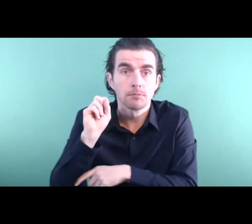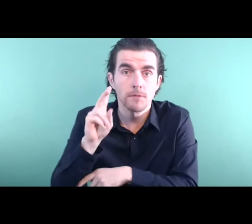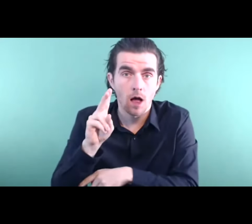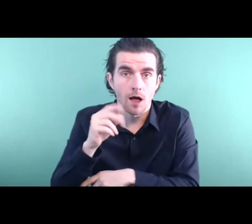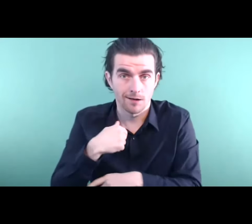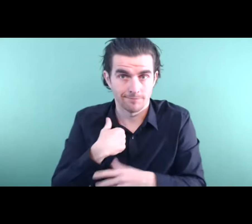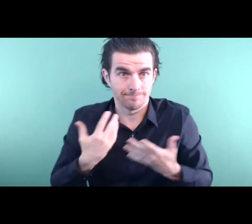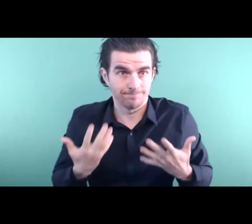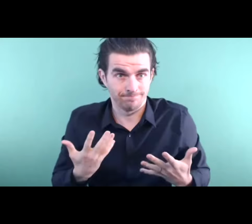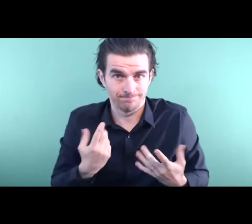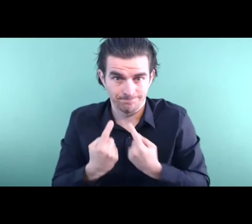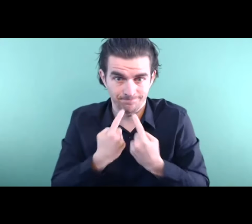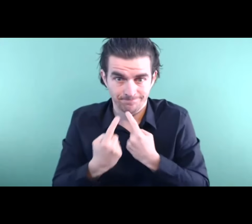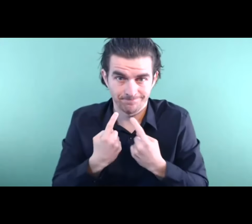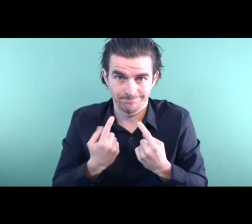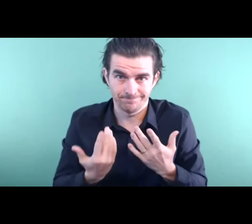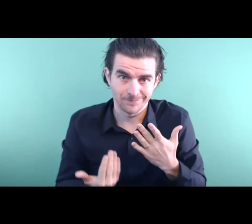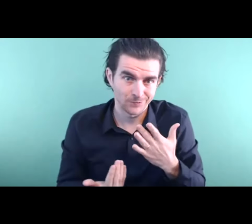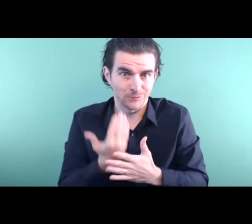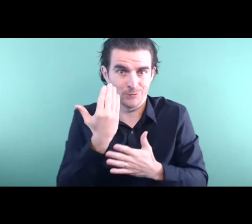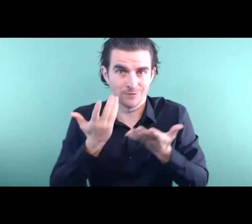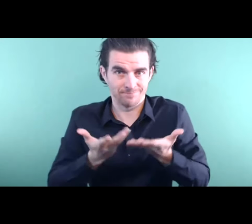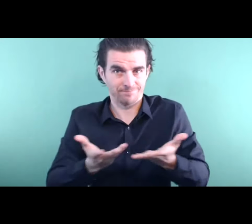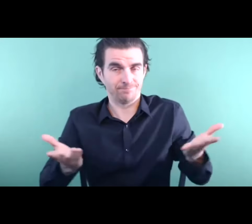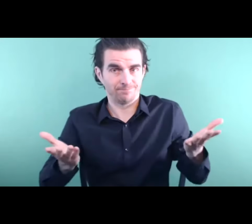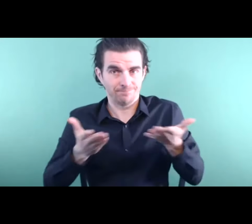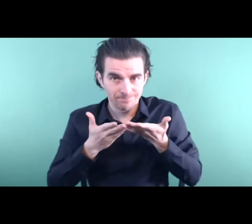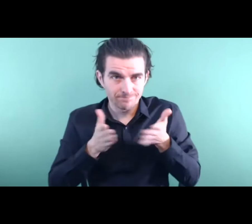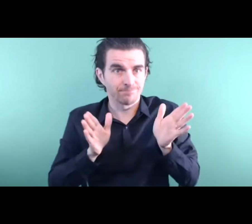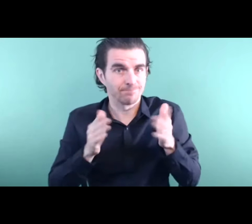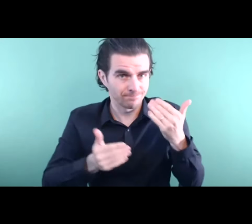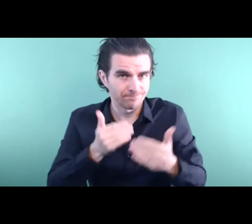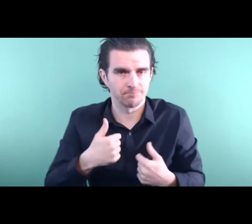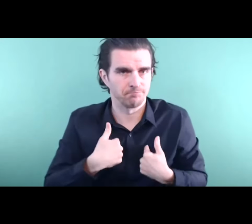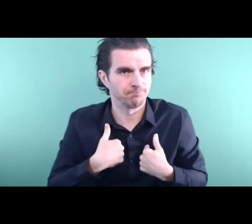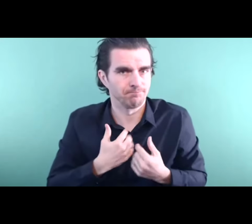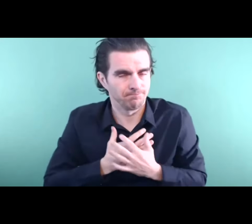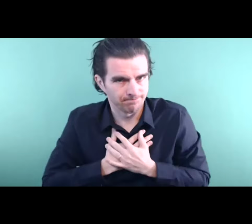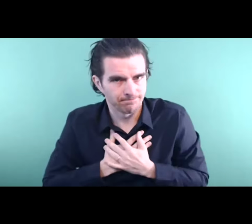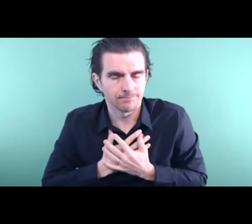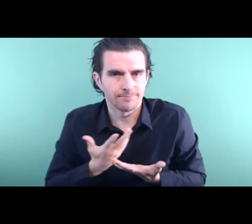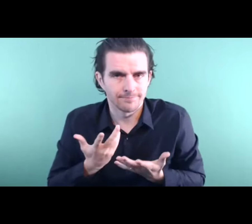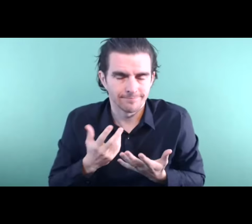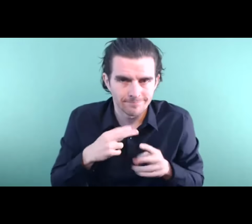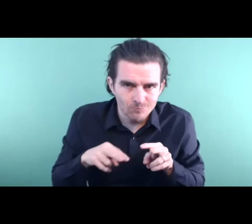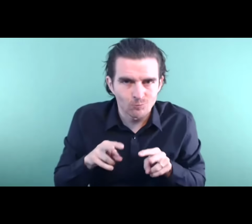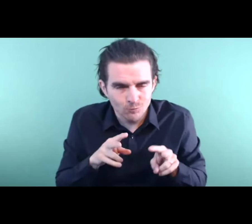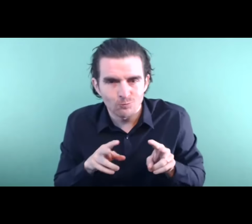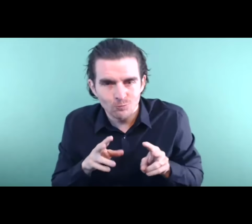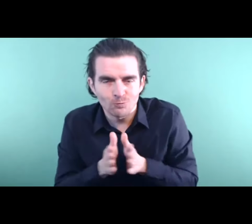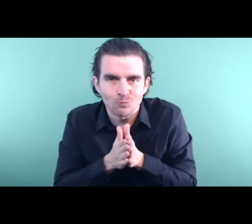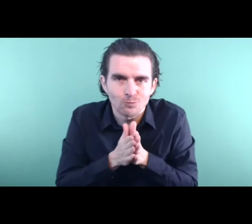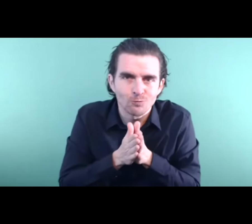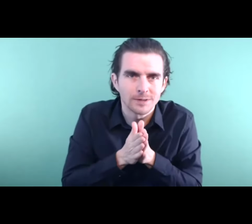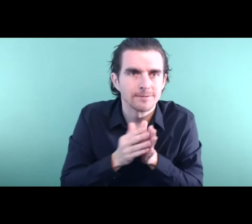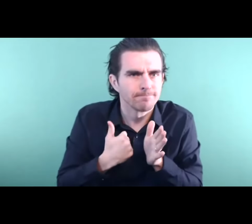done better in the mandate. Also thinking about lessons learned, about how this mandate needs to be